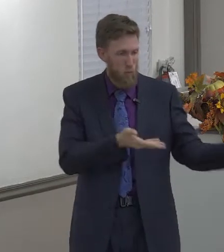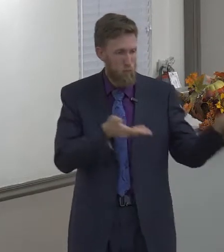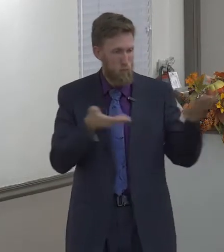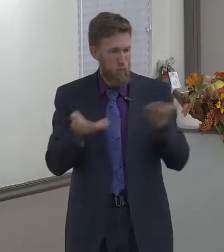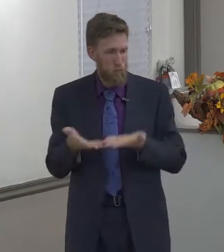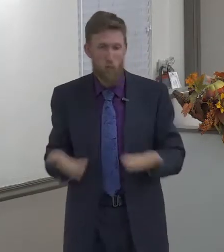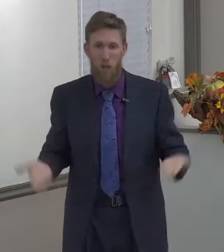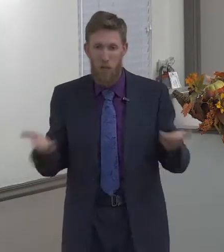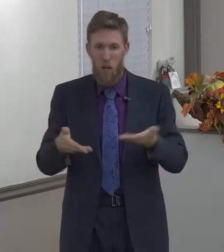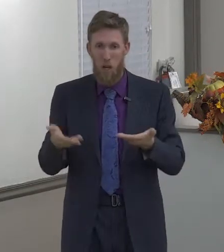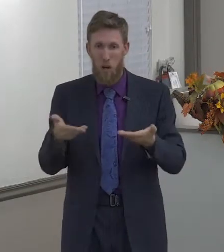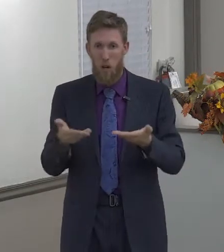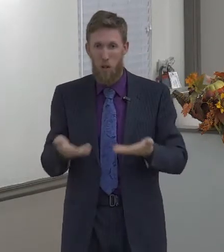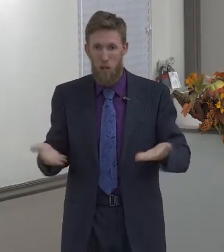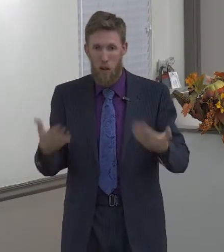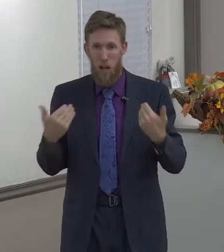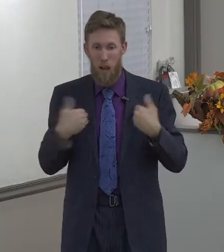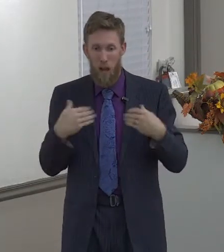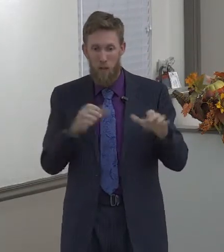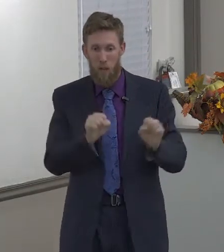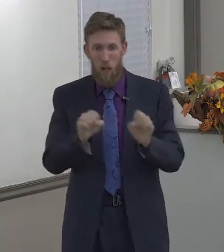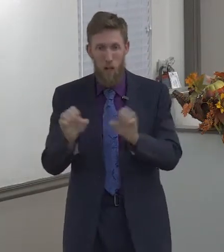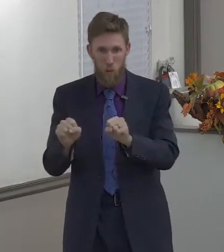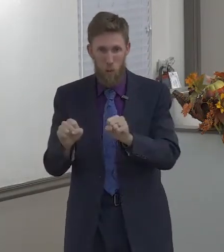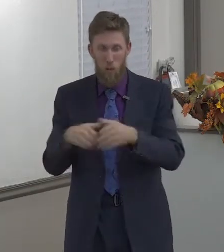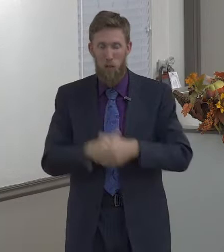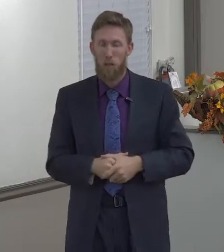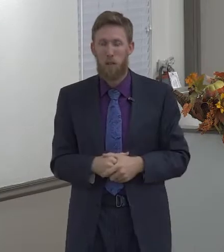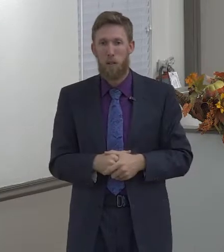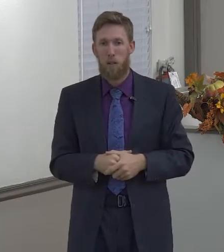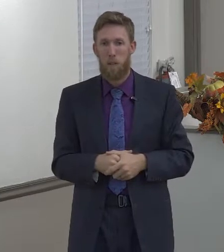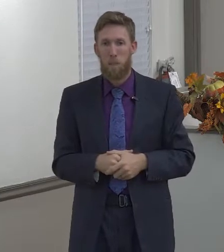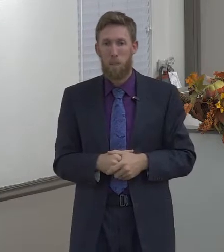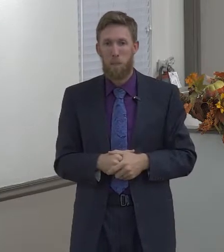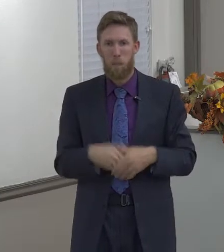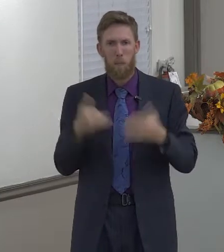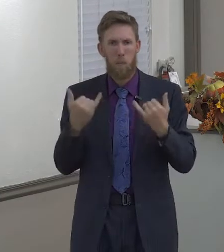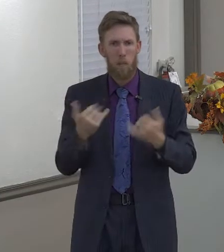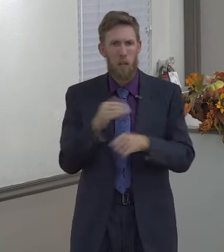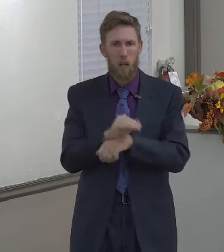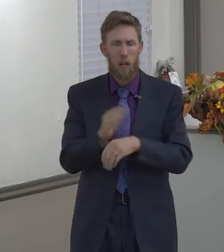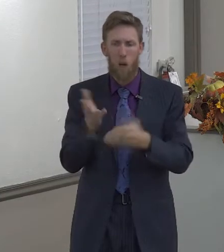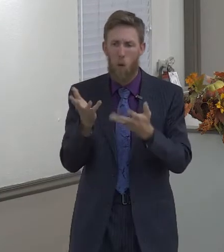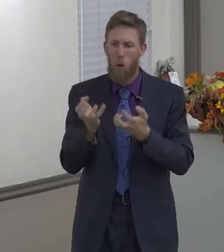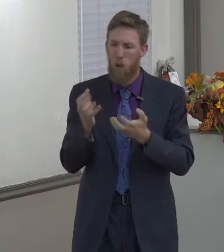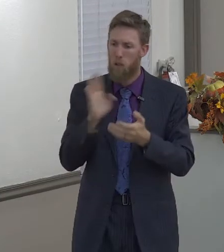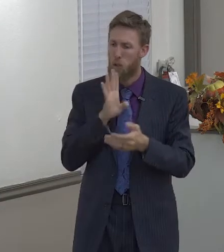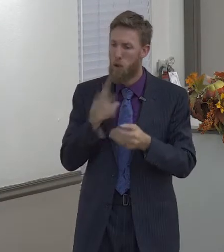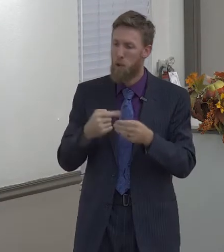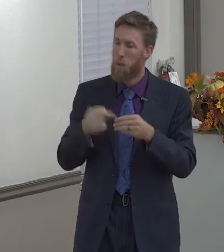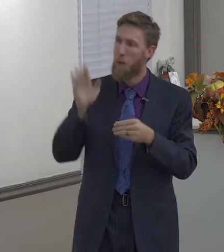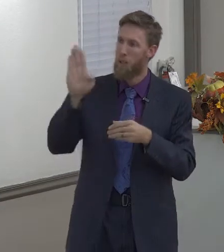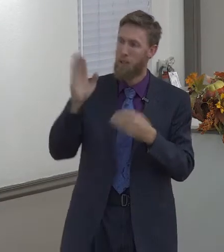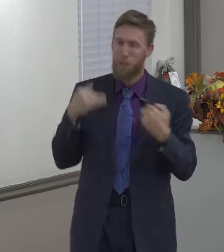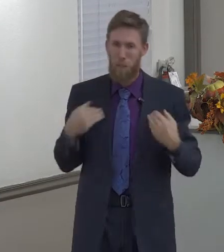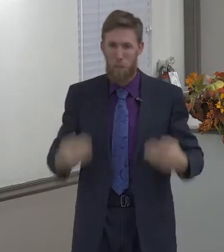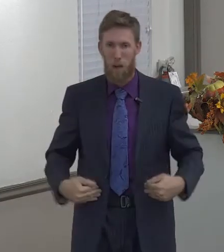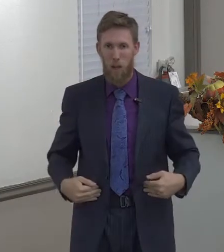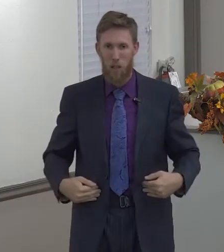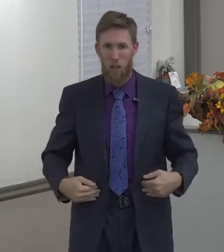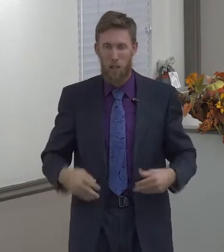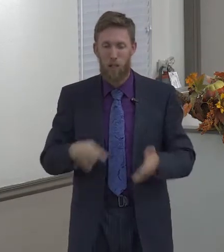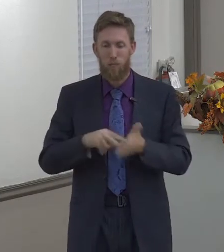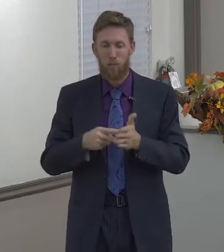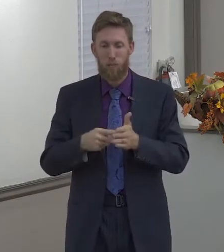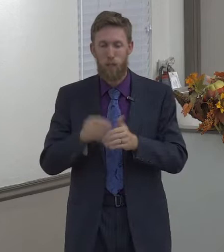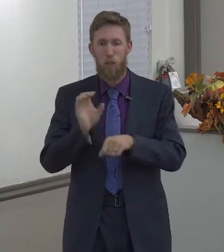I hope that you'll understand your role in it. I hope you'll understand how you're supposed to treat it and how we are to treat one